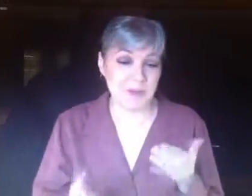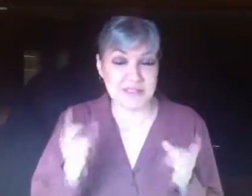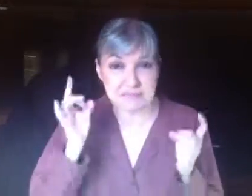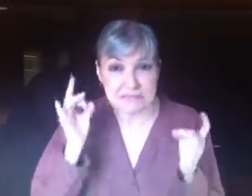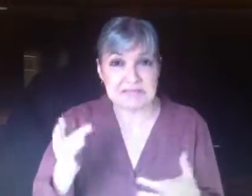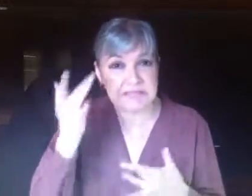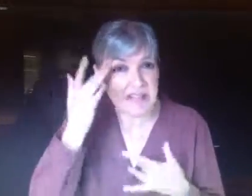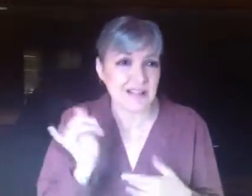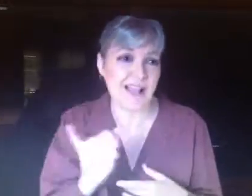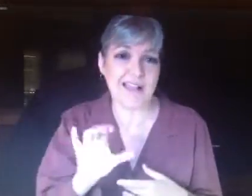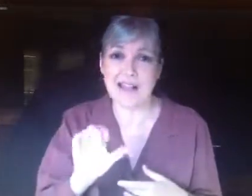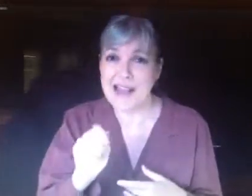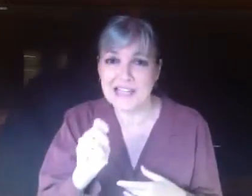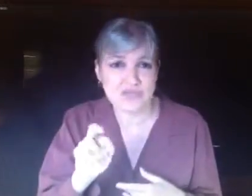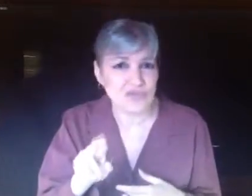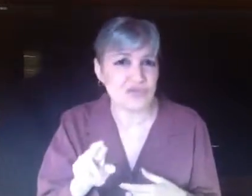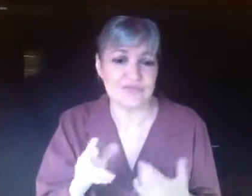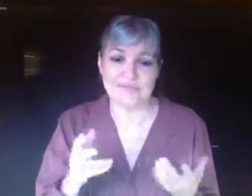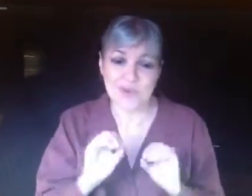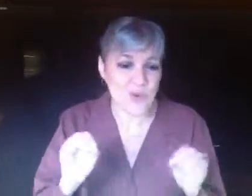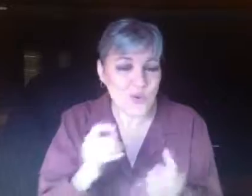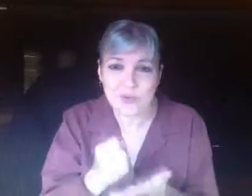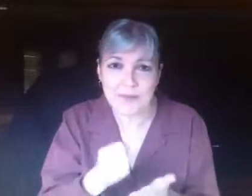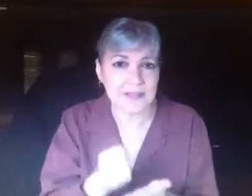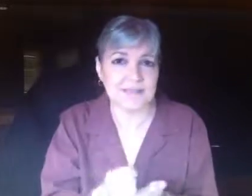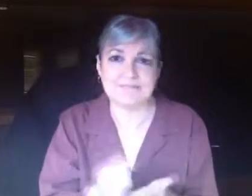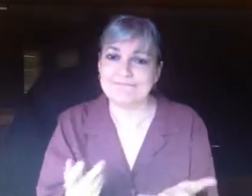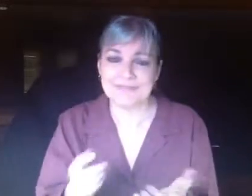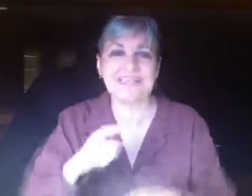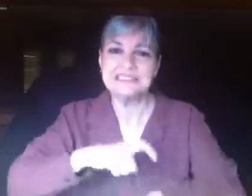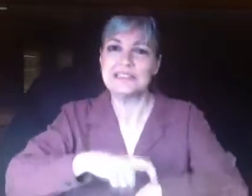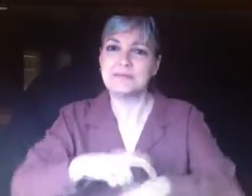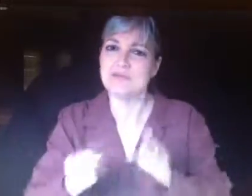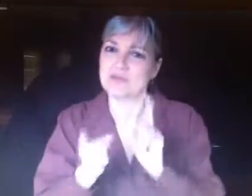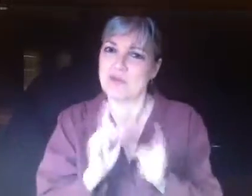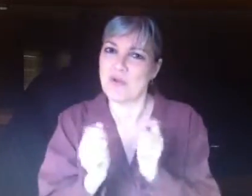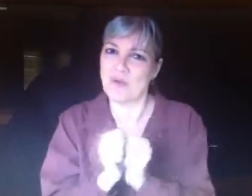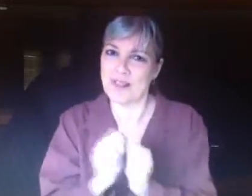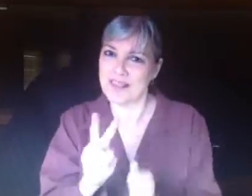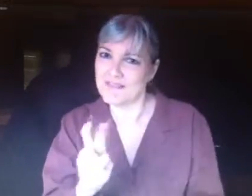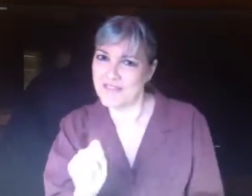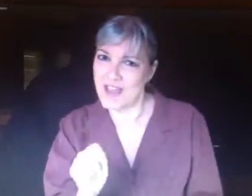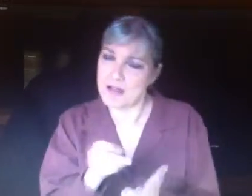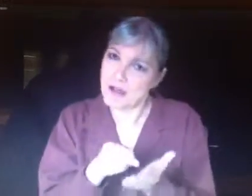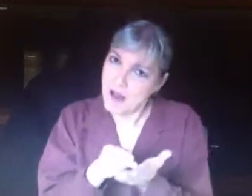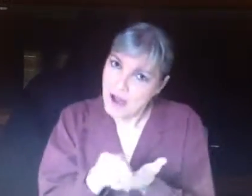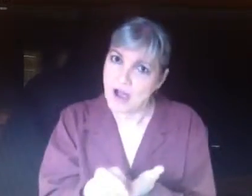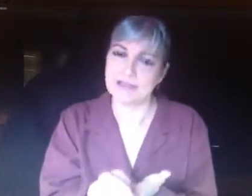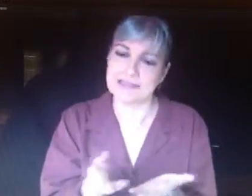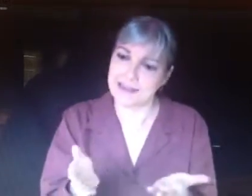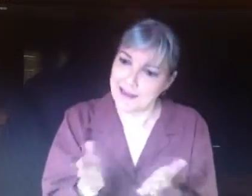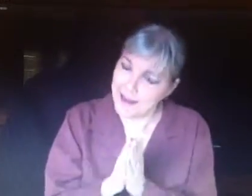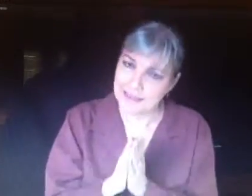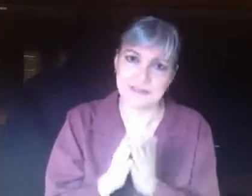and yes, your animal is old and it has cancer and therapy isn't helping, then maybe it's time to